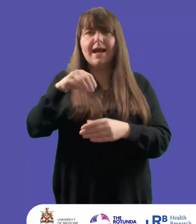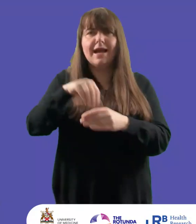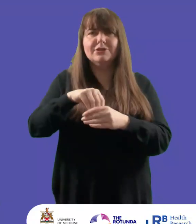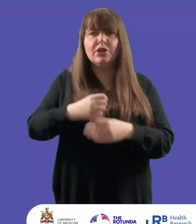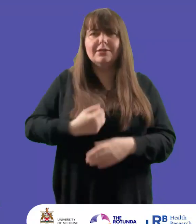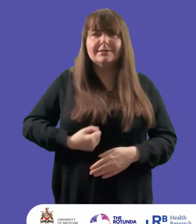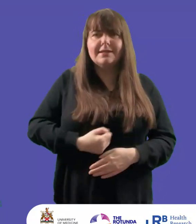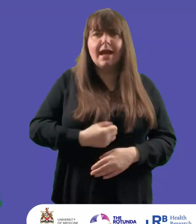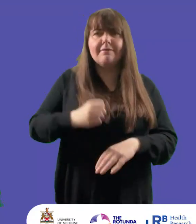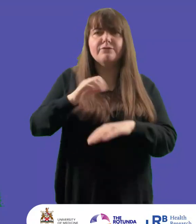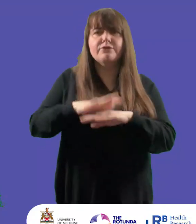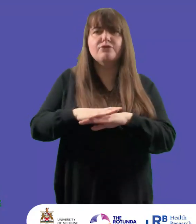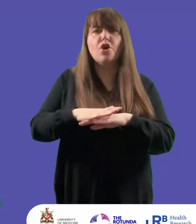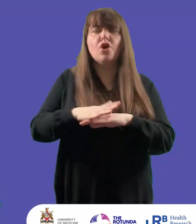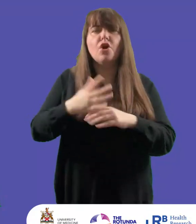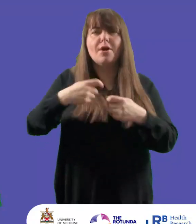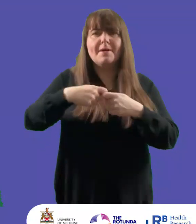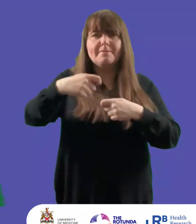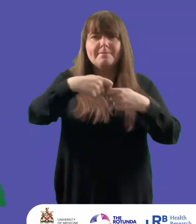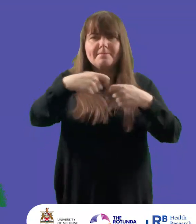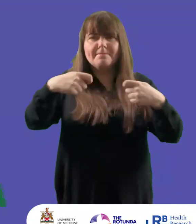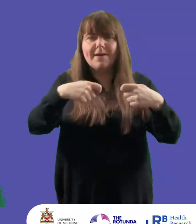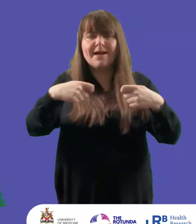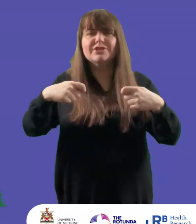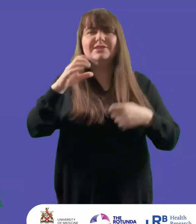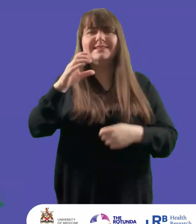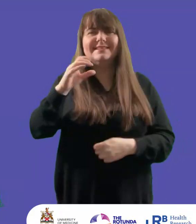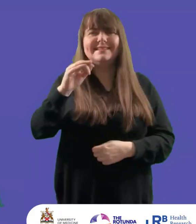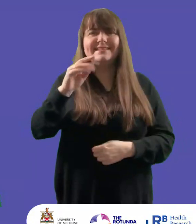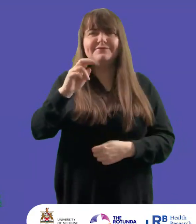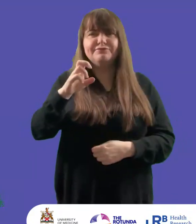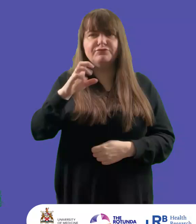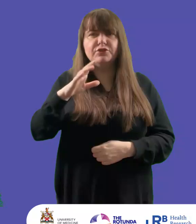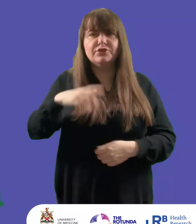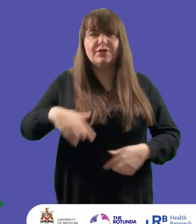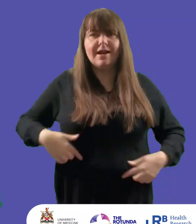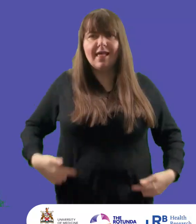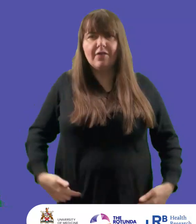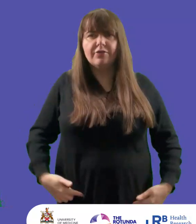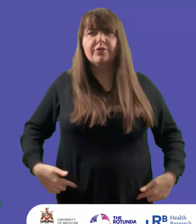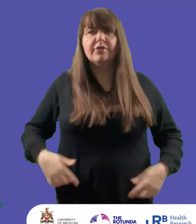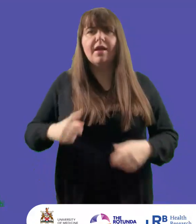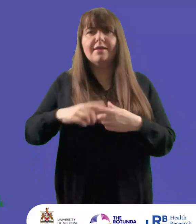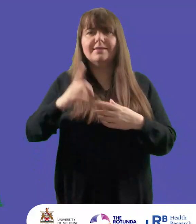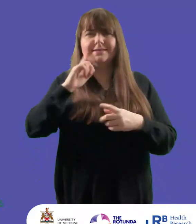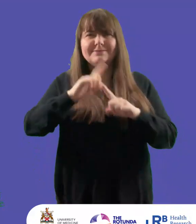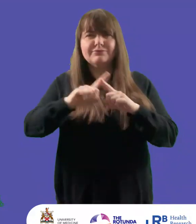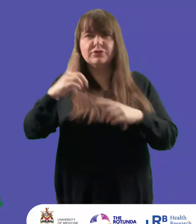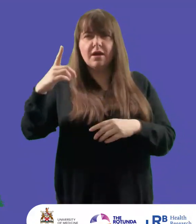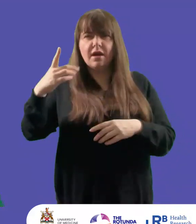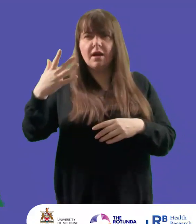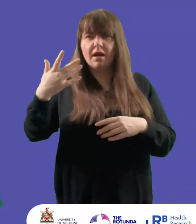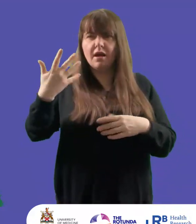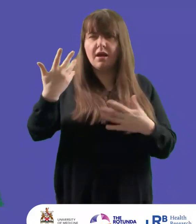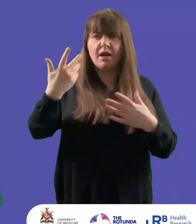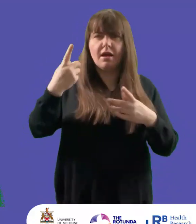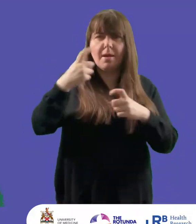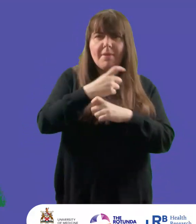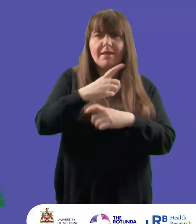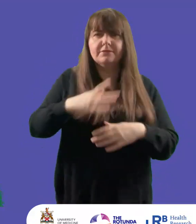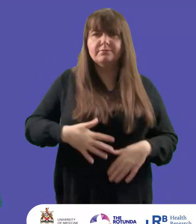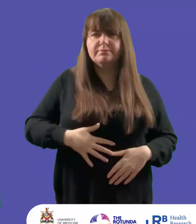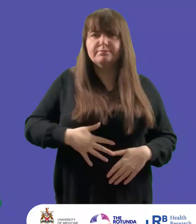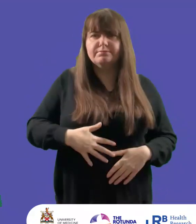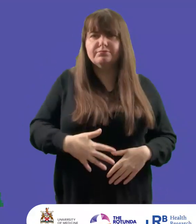internal scans for measuring the cervical length for, different complications in